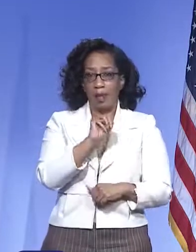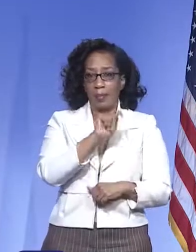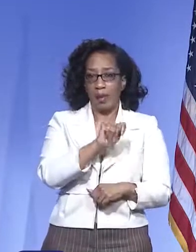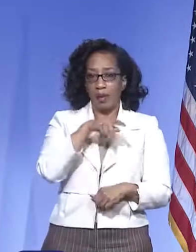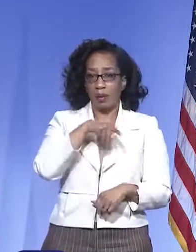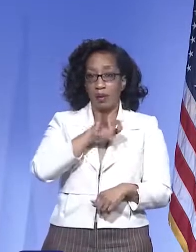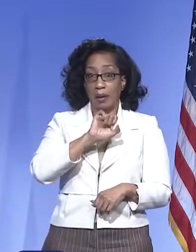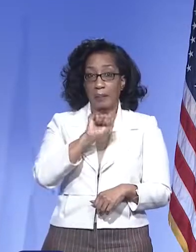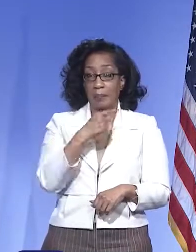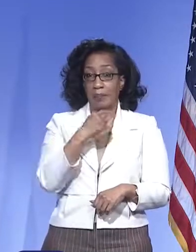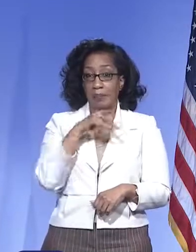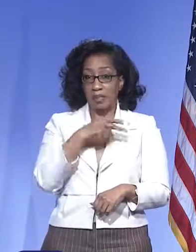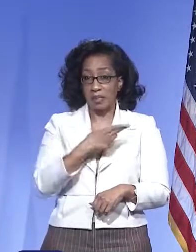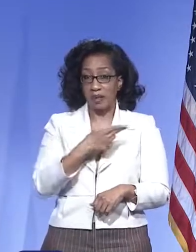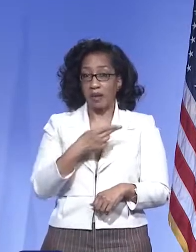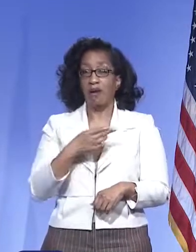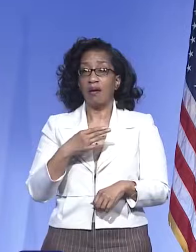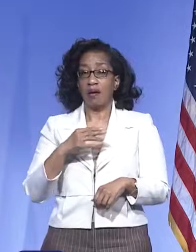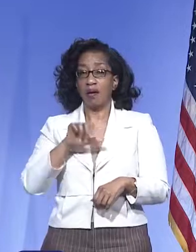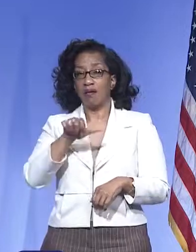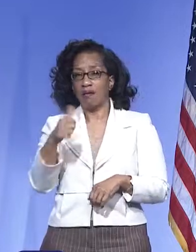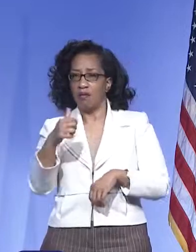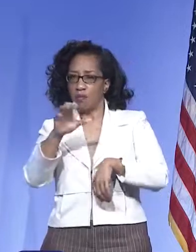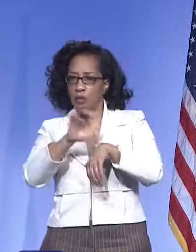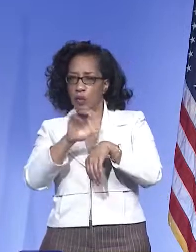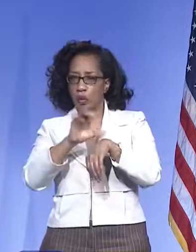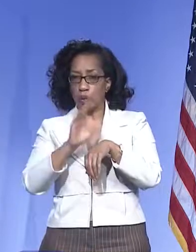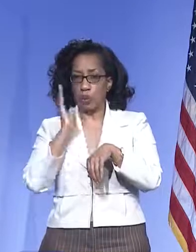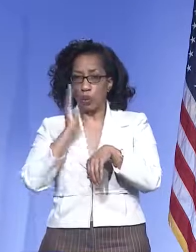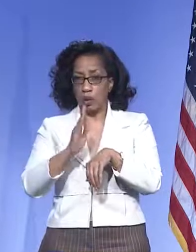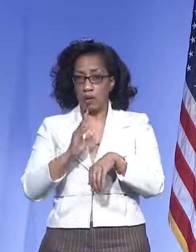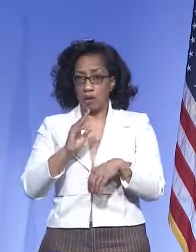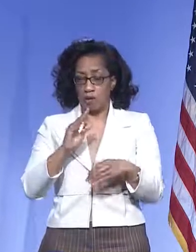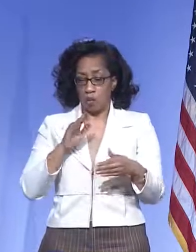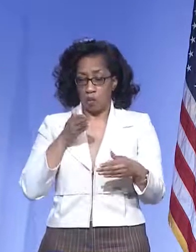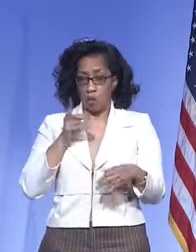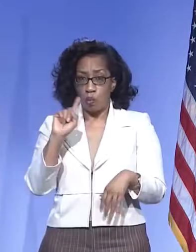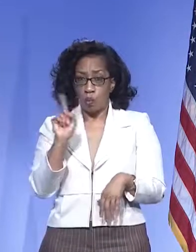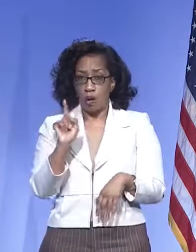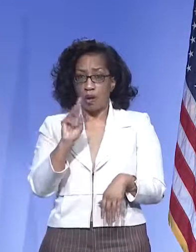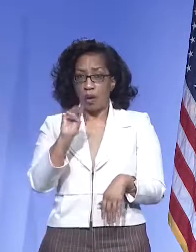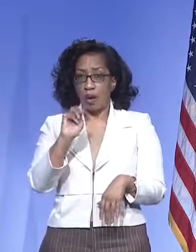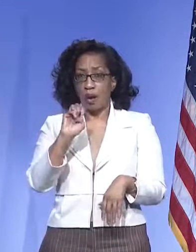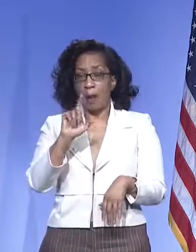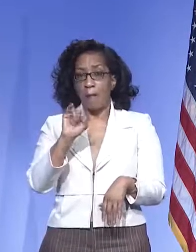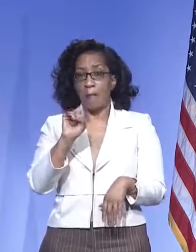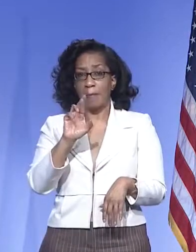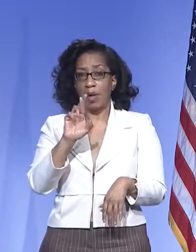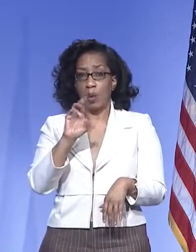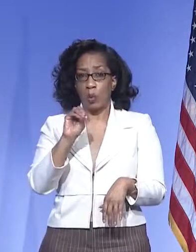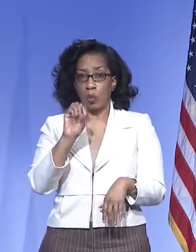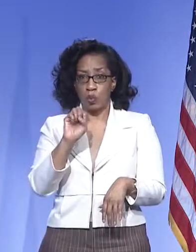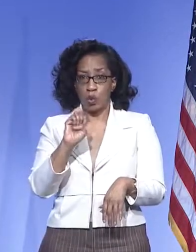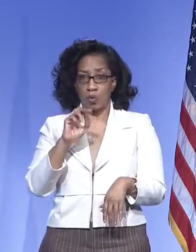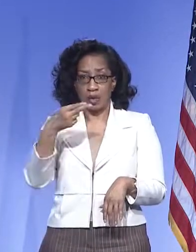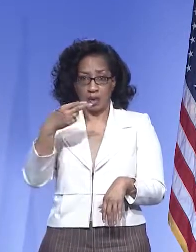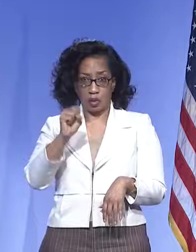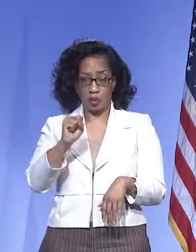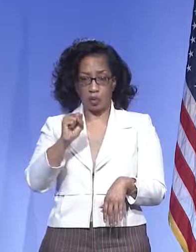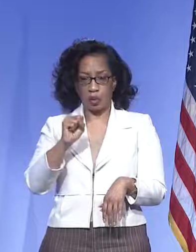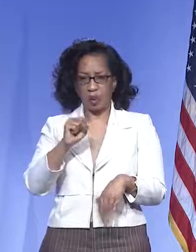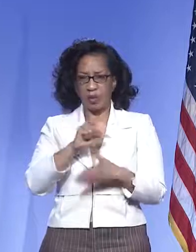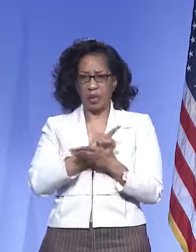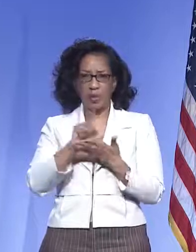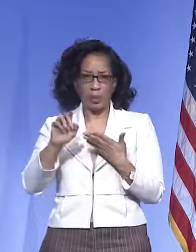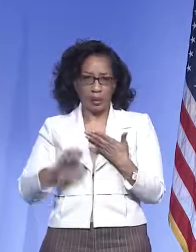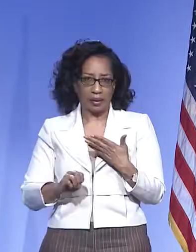East churches. That will be held at the Melrose High School parking lot. So look for that coming this weekend. And